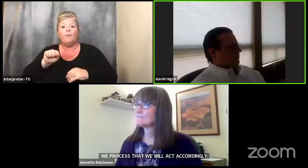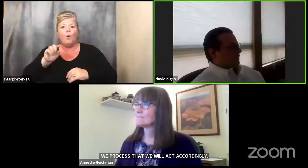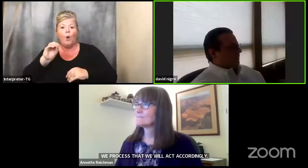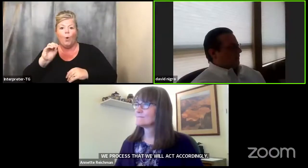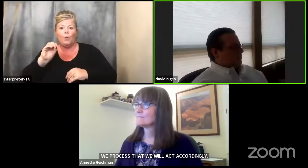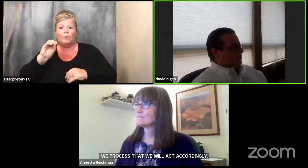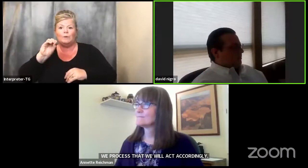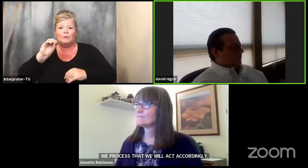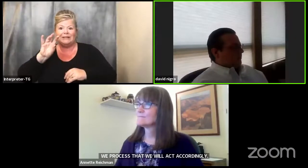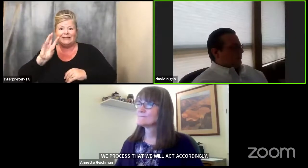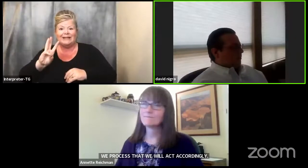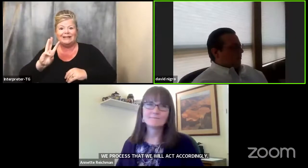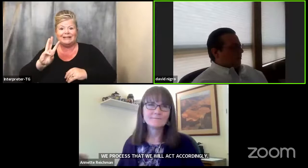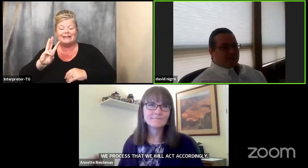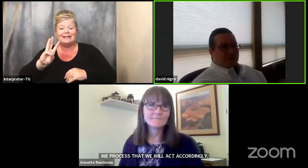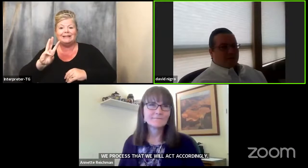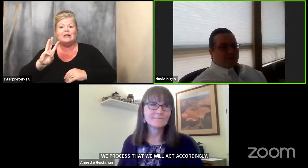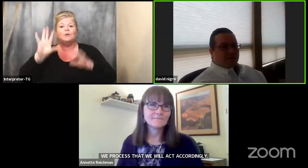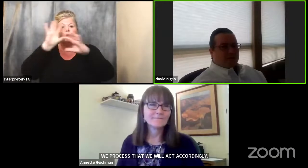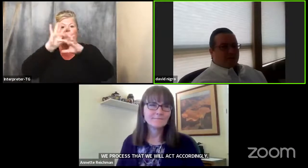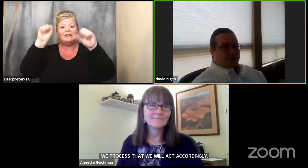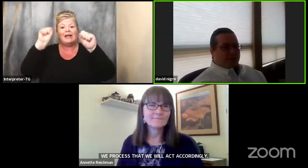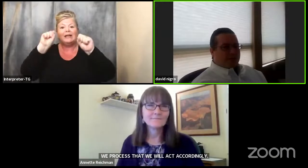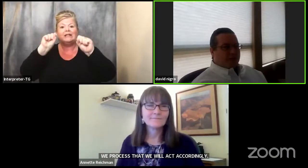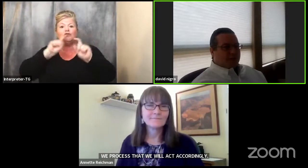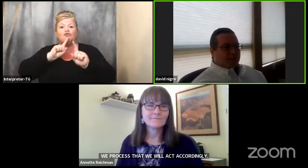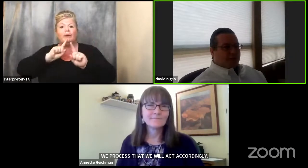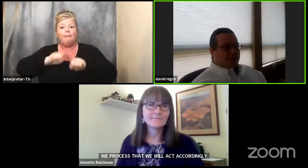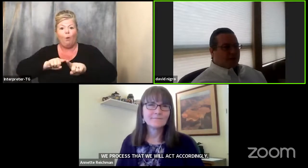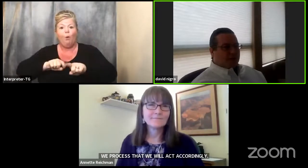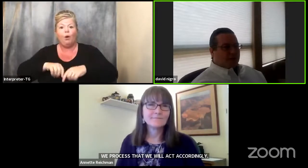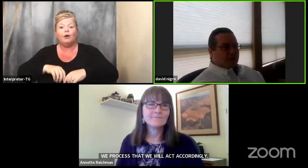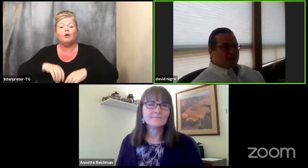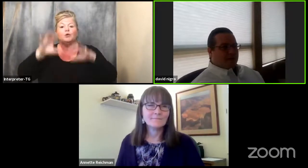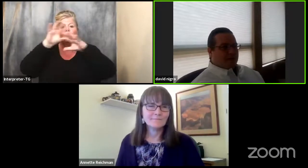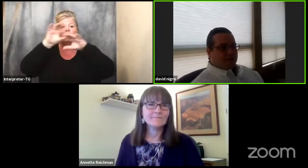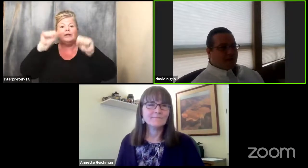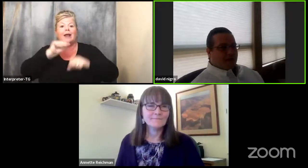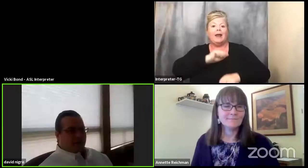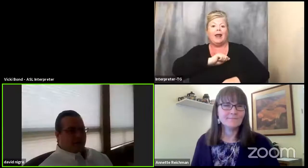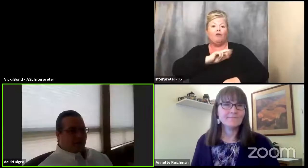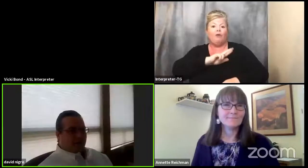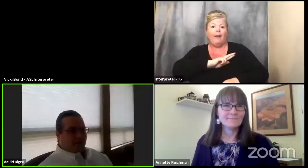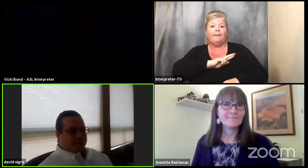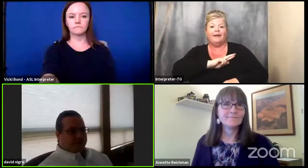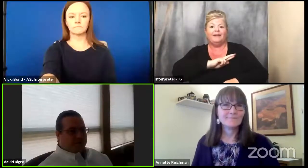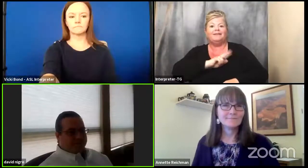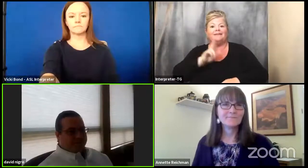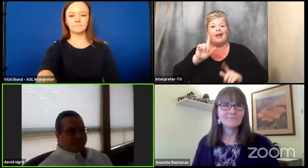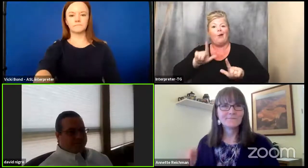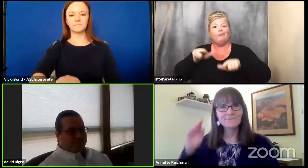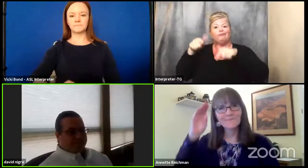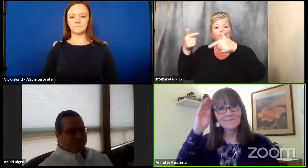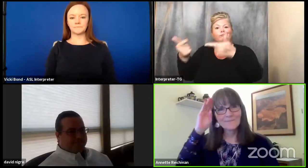item, superintendent's report. Superintendent Reichman, you now have the floor.